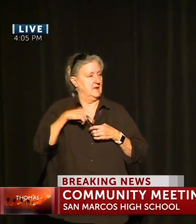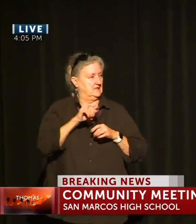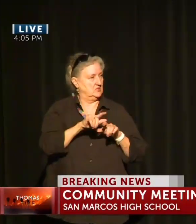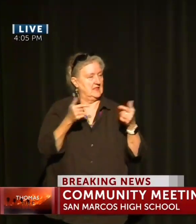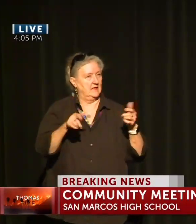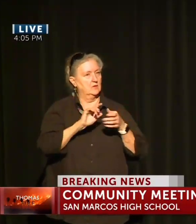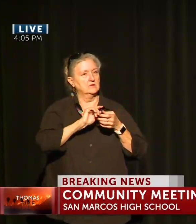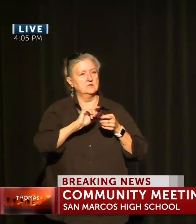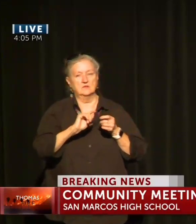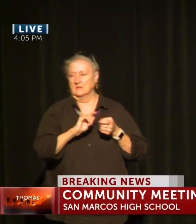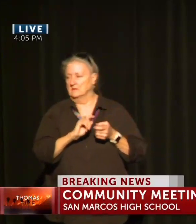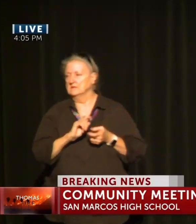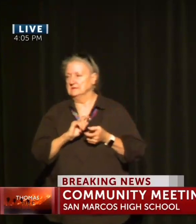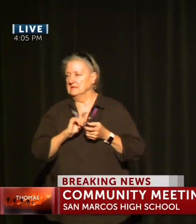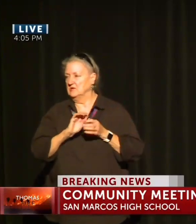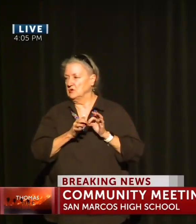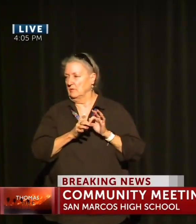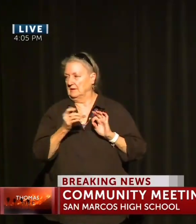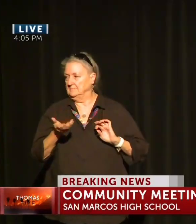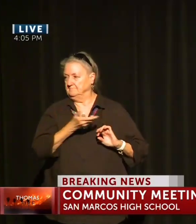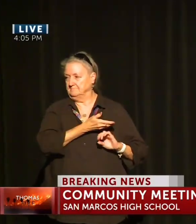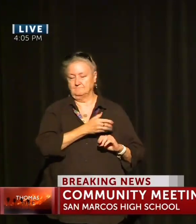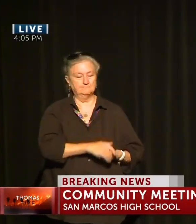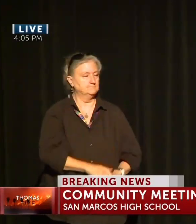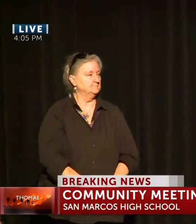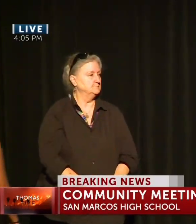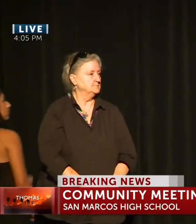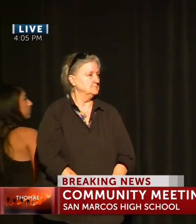Spanish language translations tonight.